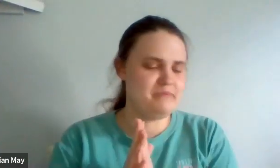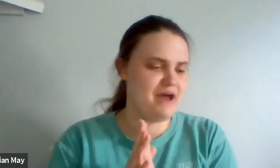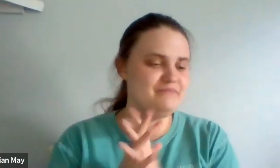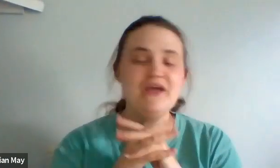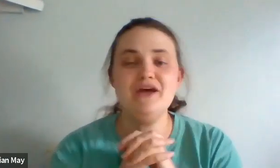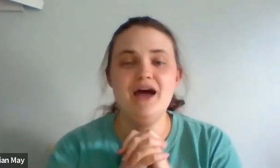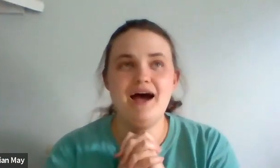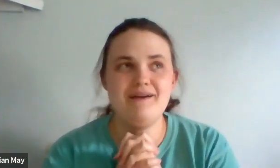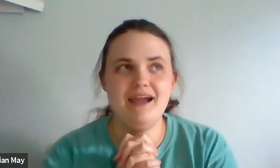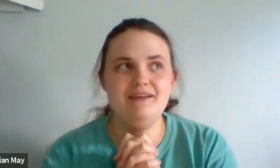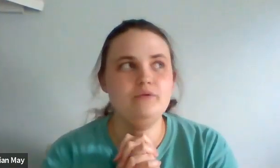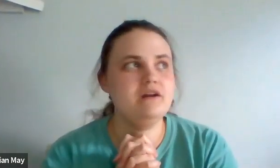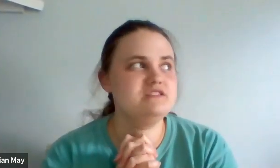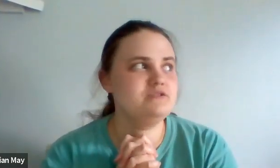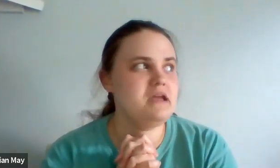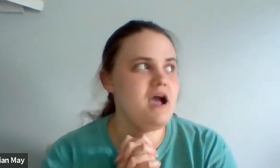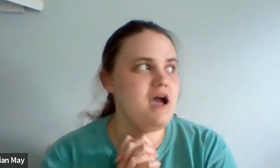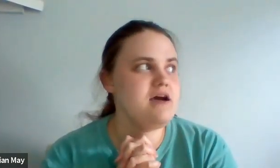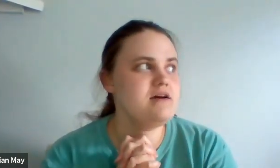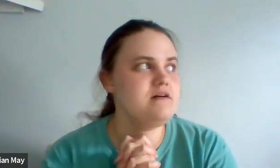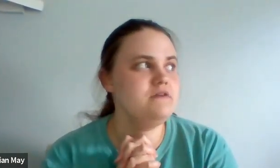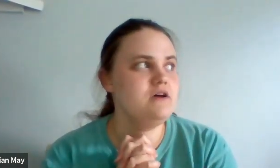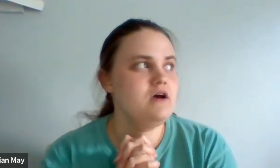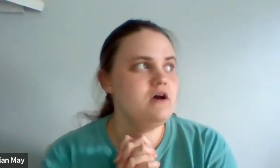bad. All right, what else do we have?